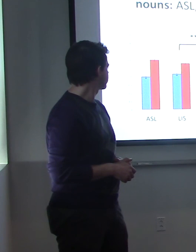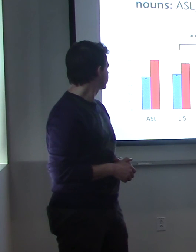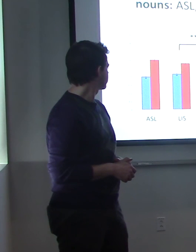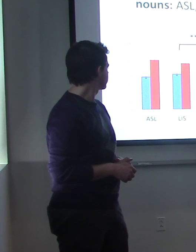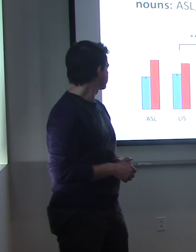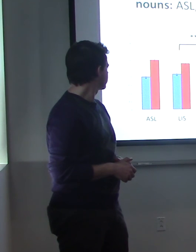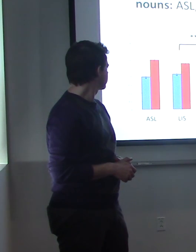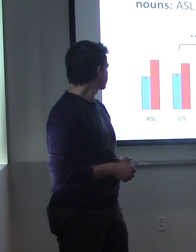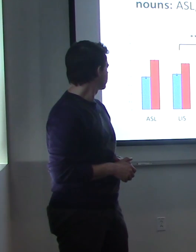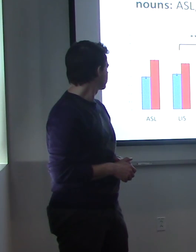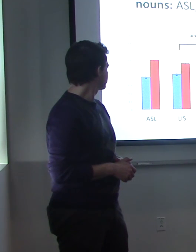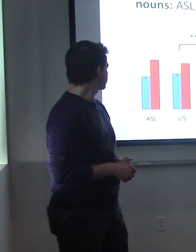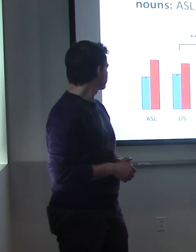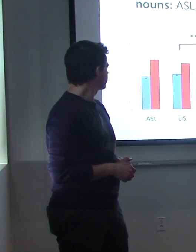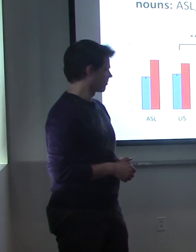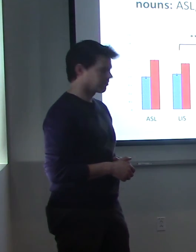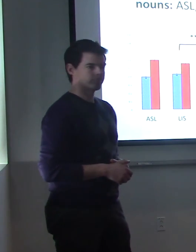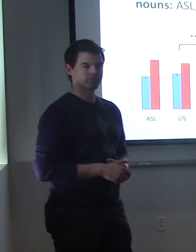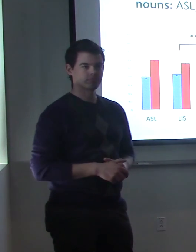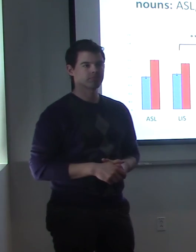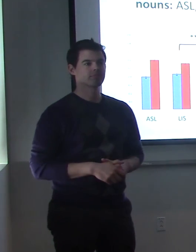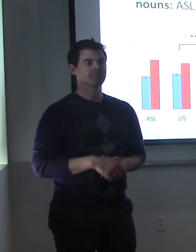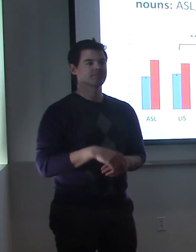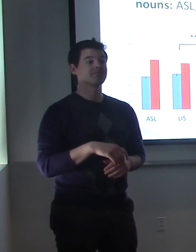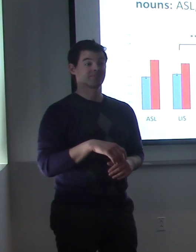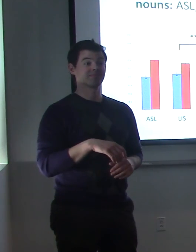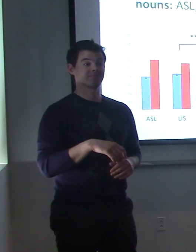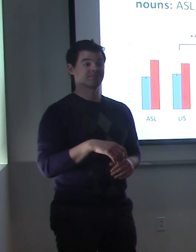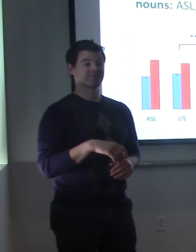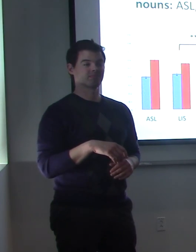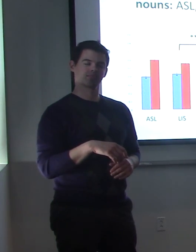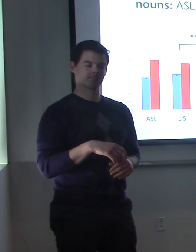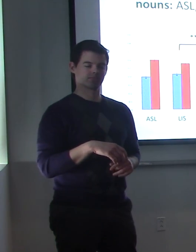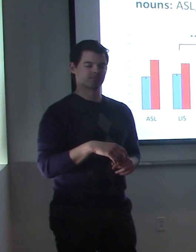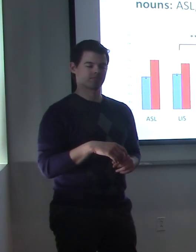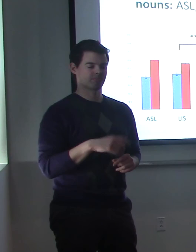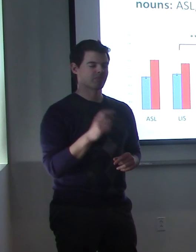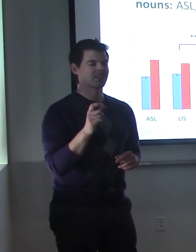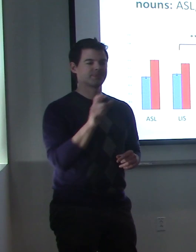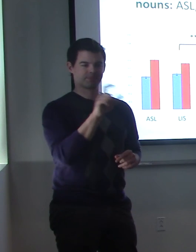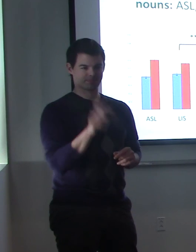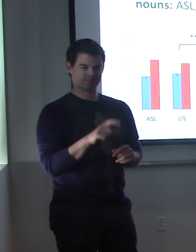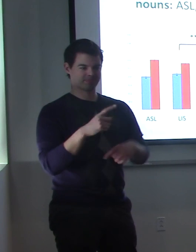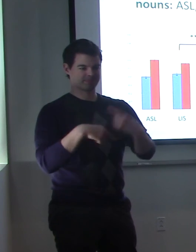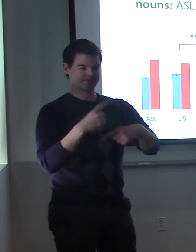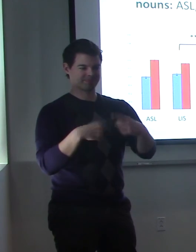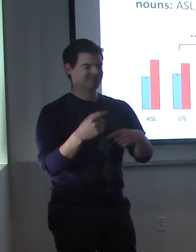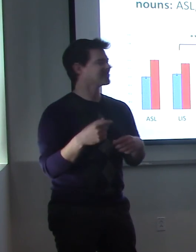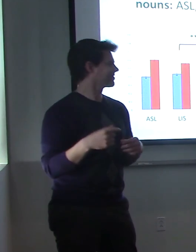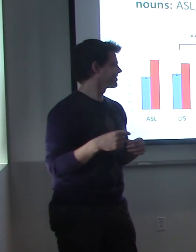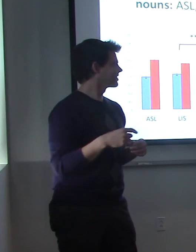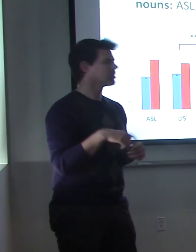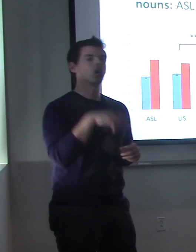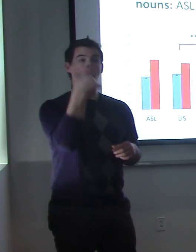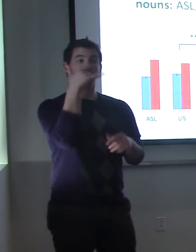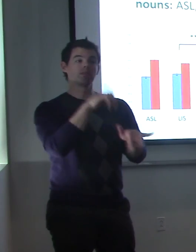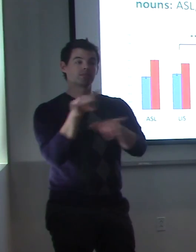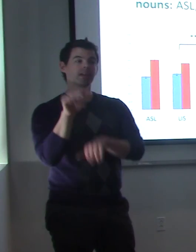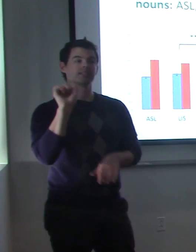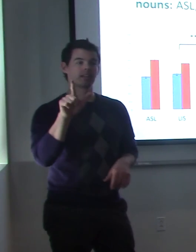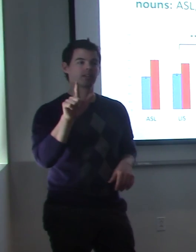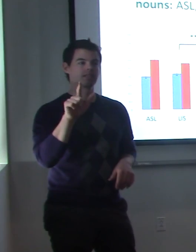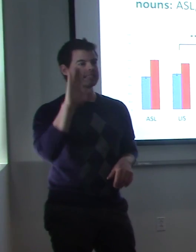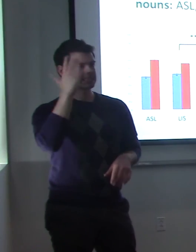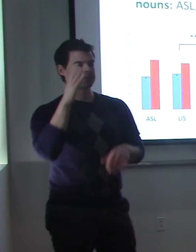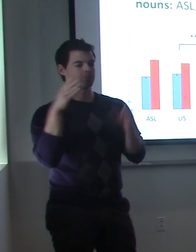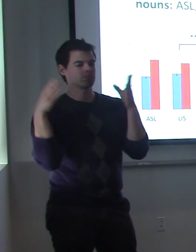that LIS, Italian Sign Language, looks pretty much like ASL, so it seems to have an object preference.